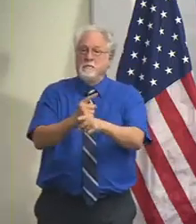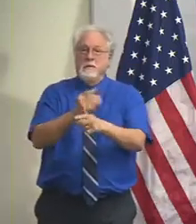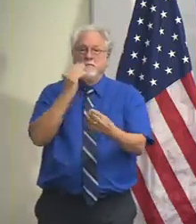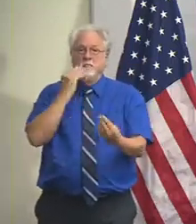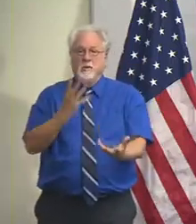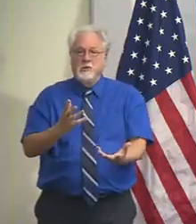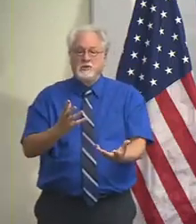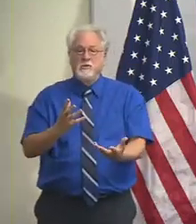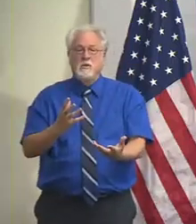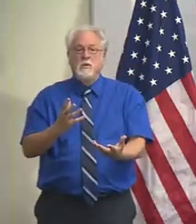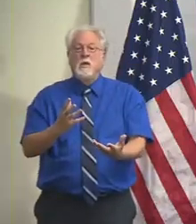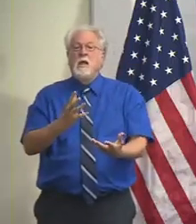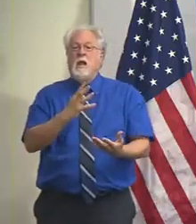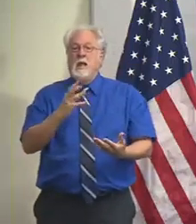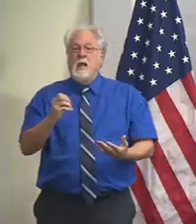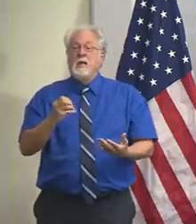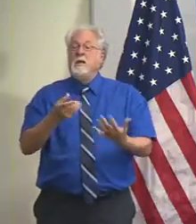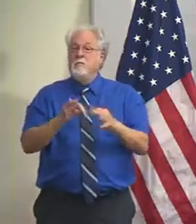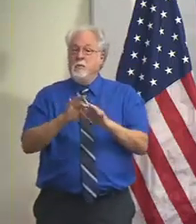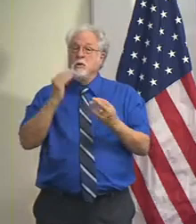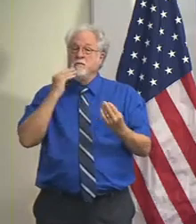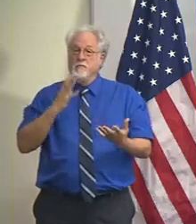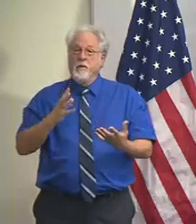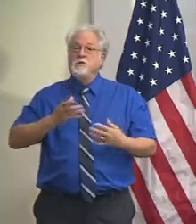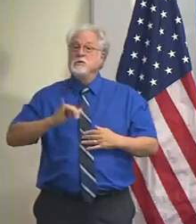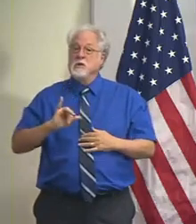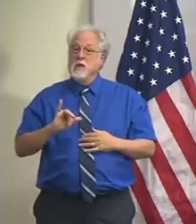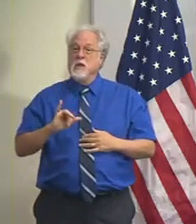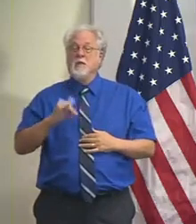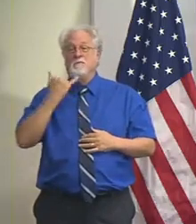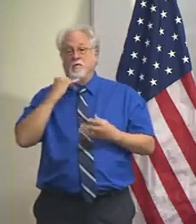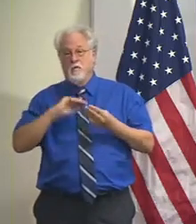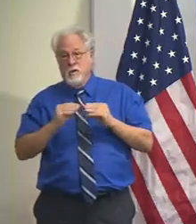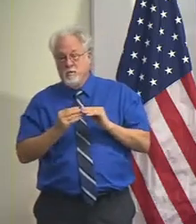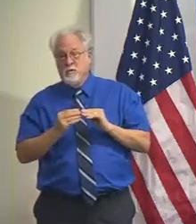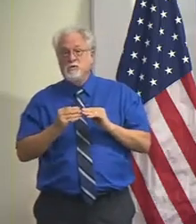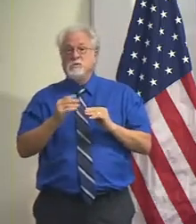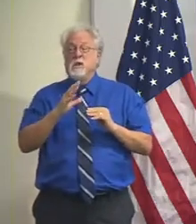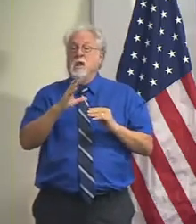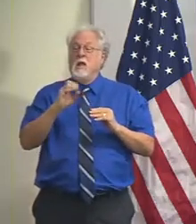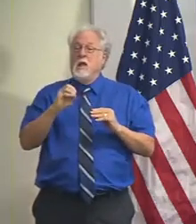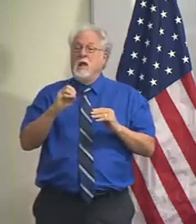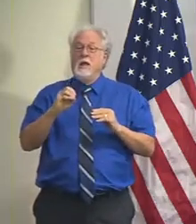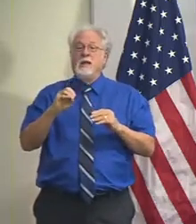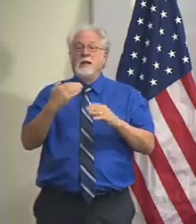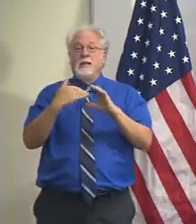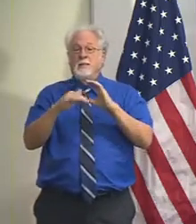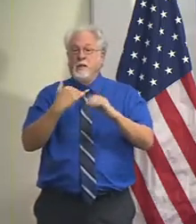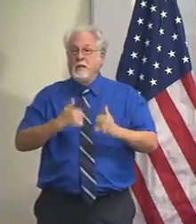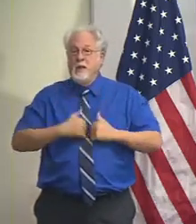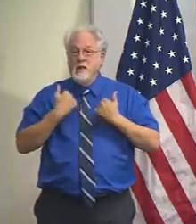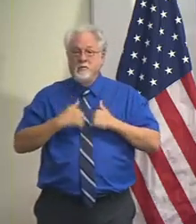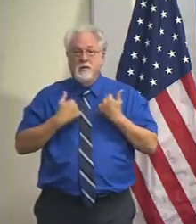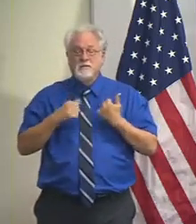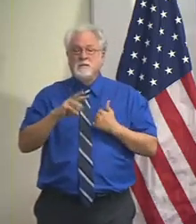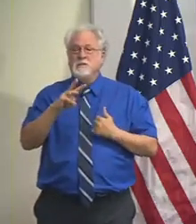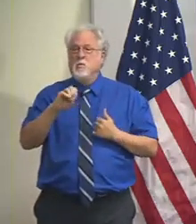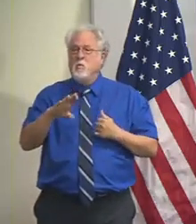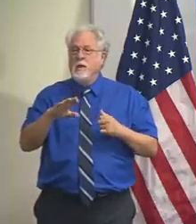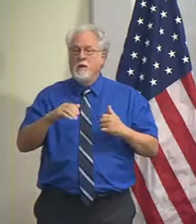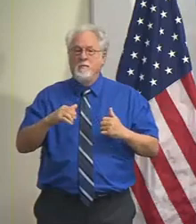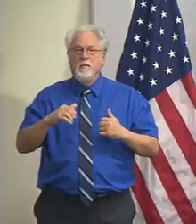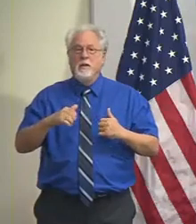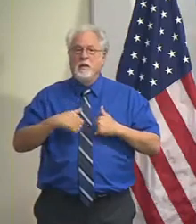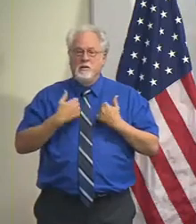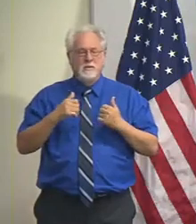information and important information like phone numbers and email addresses, website addresses, I should